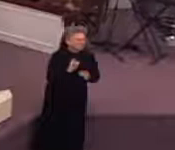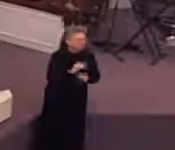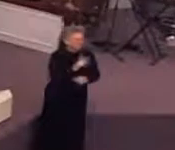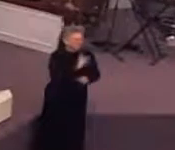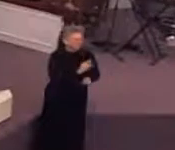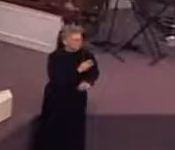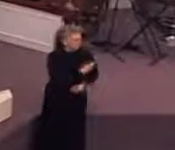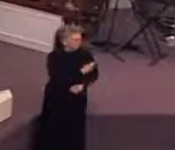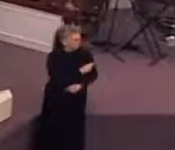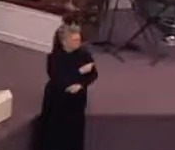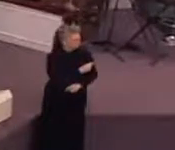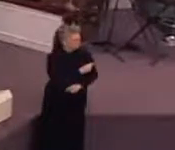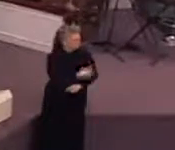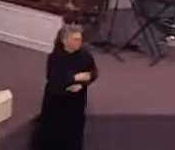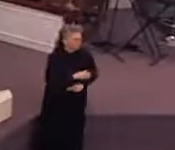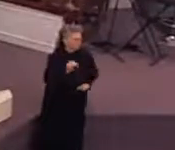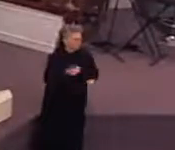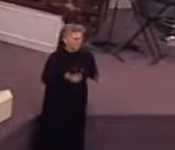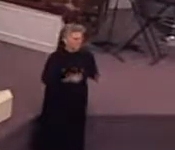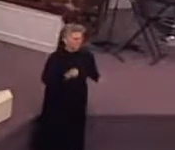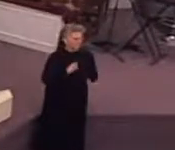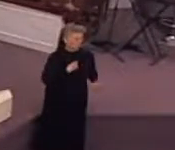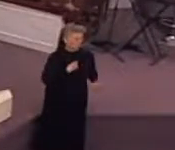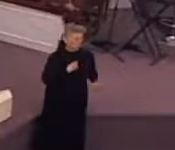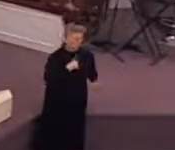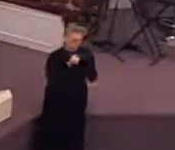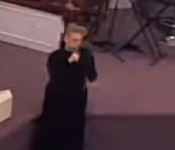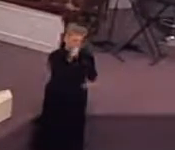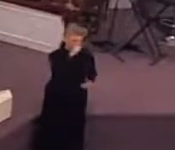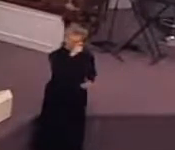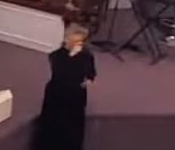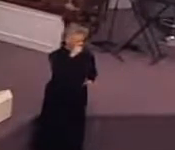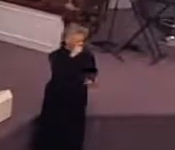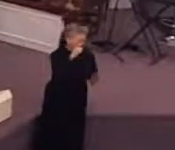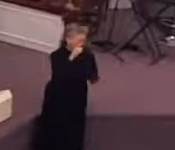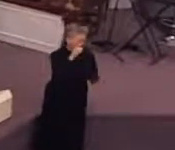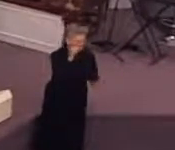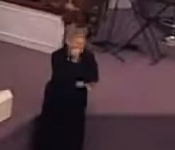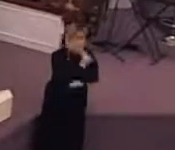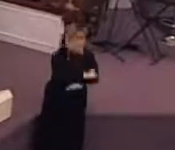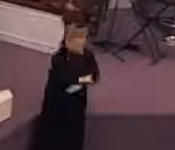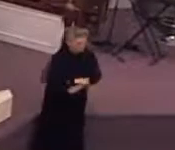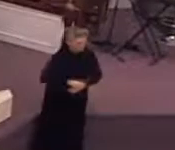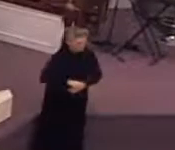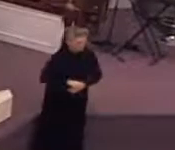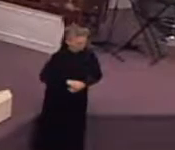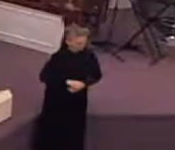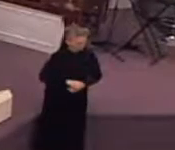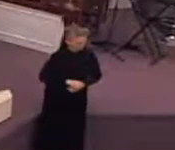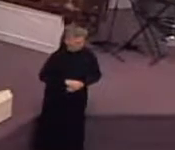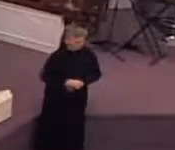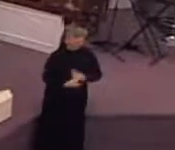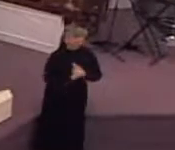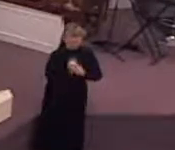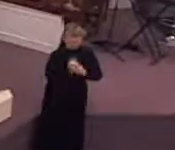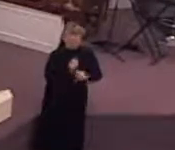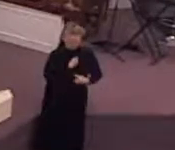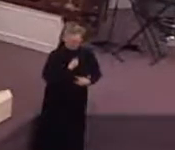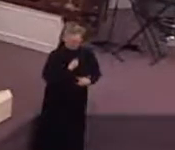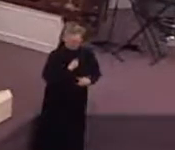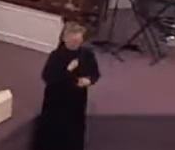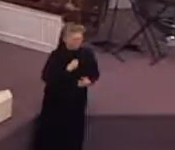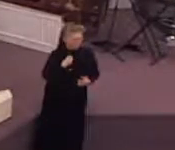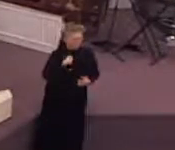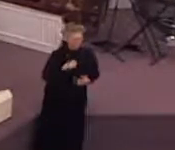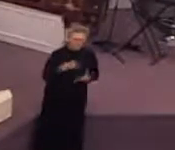And when we start comparing ourselves, we're not wise. It's foolishness. And we deceive ourselves. What we